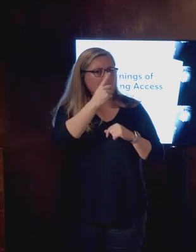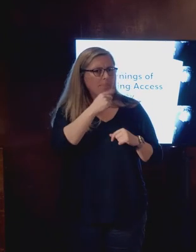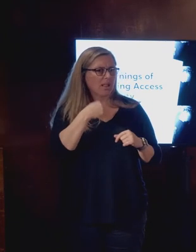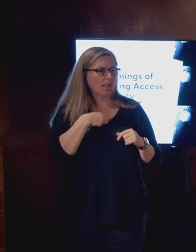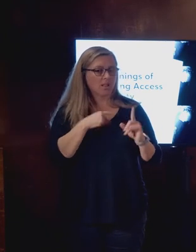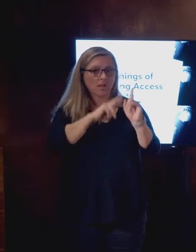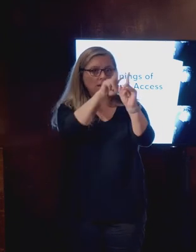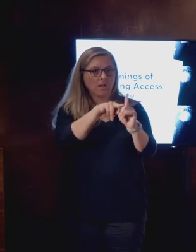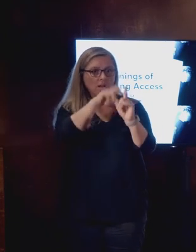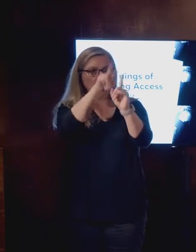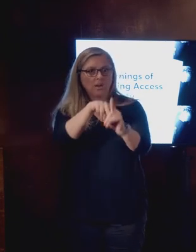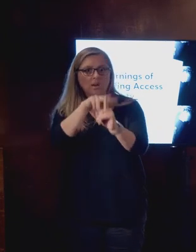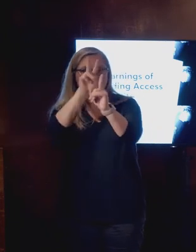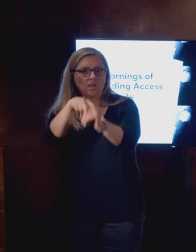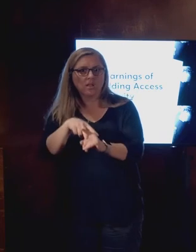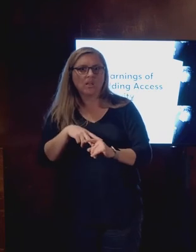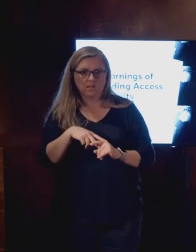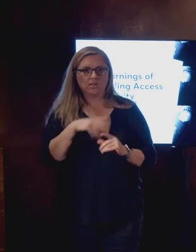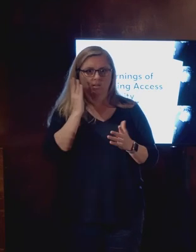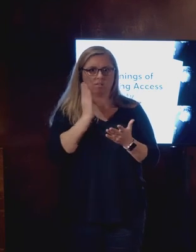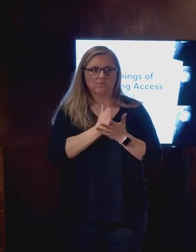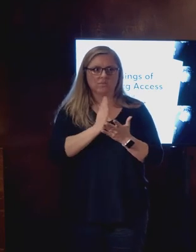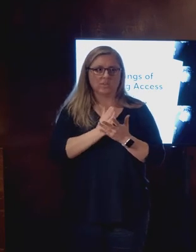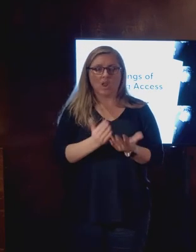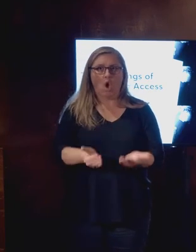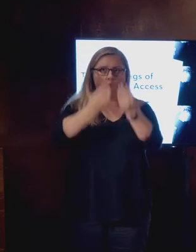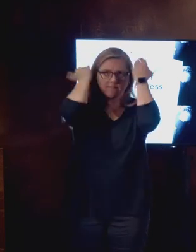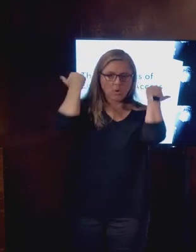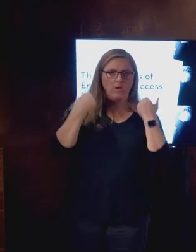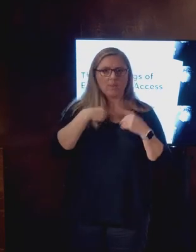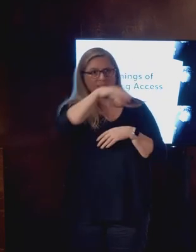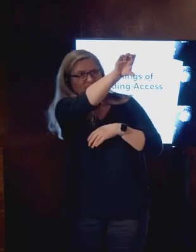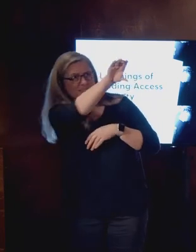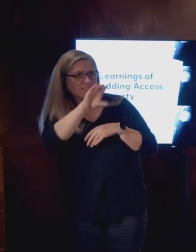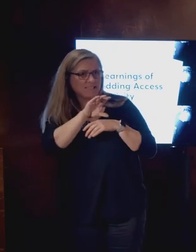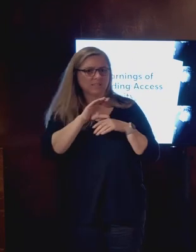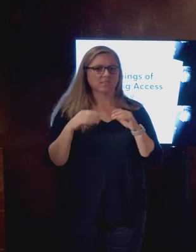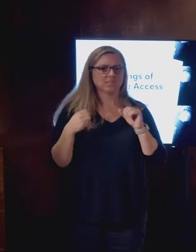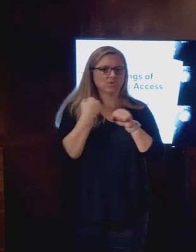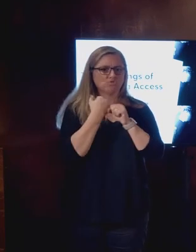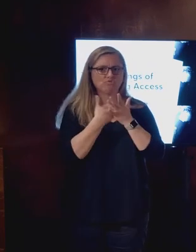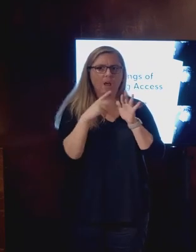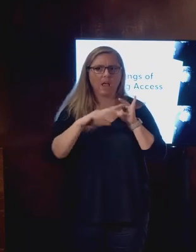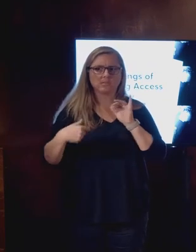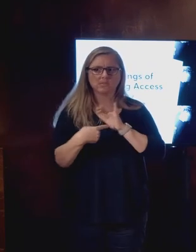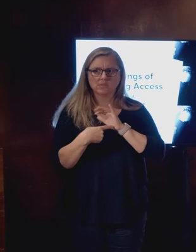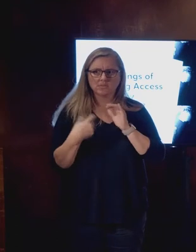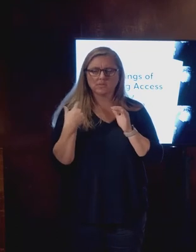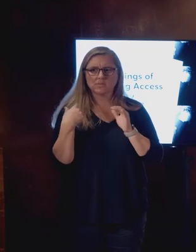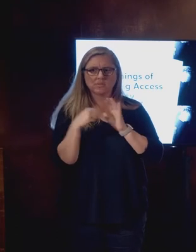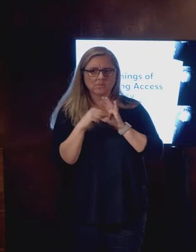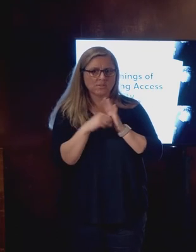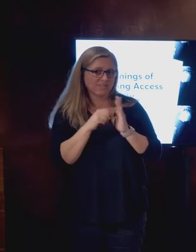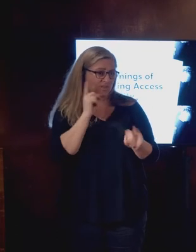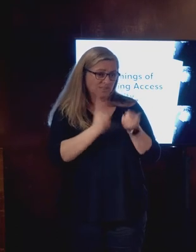put in an application. You know, it's really quite overwhelming and very difficult to get a grant. So I think sometimes